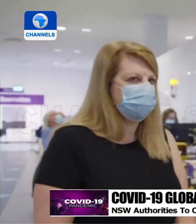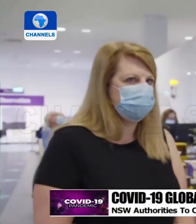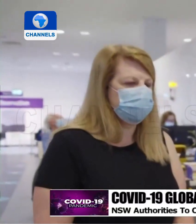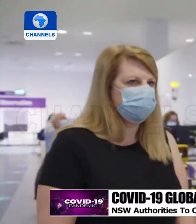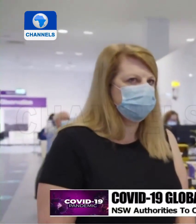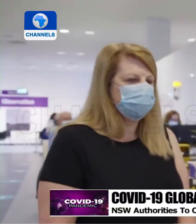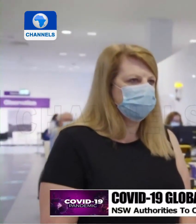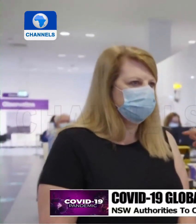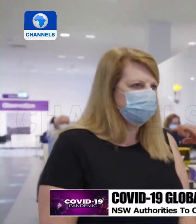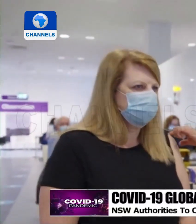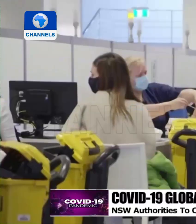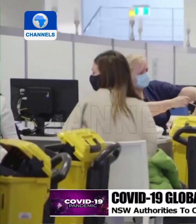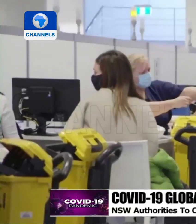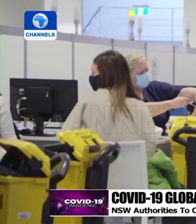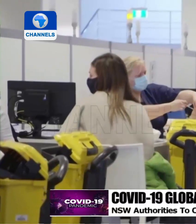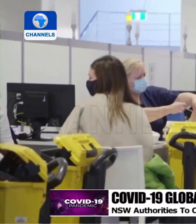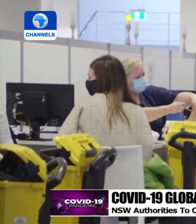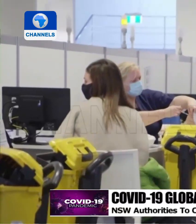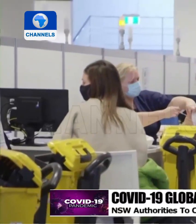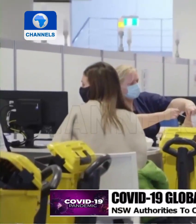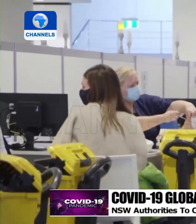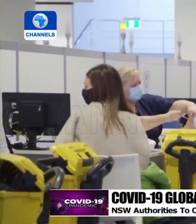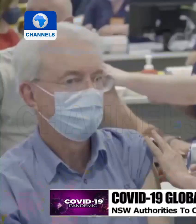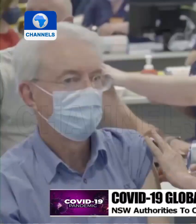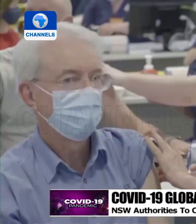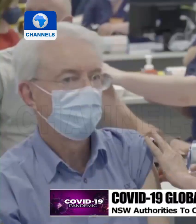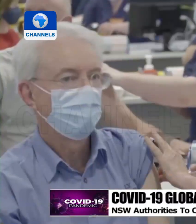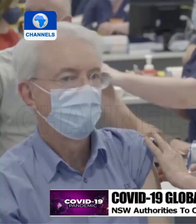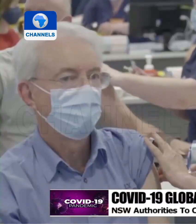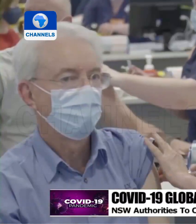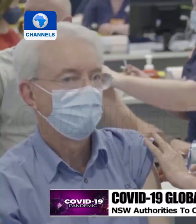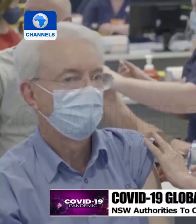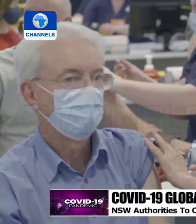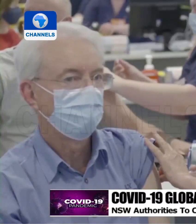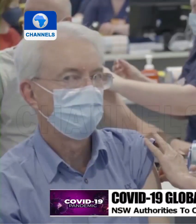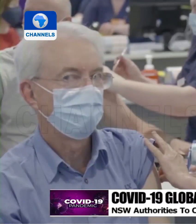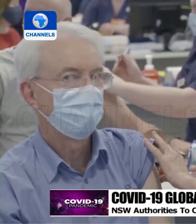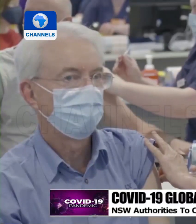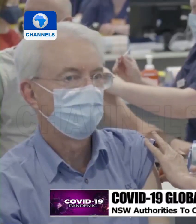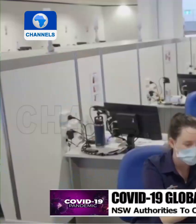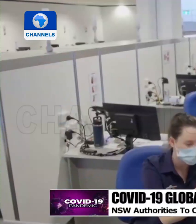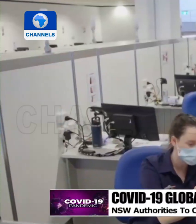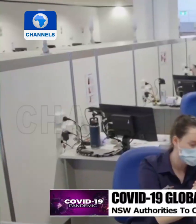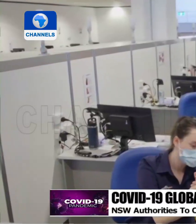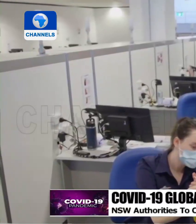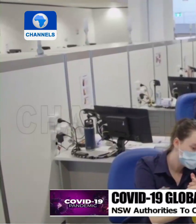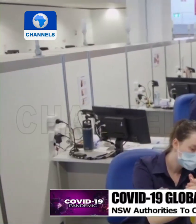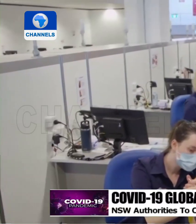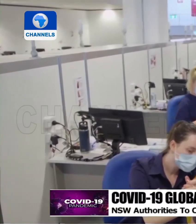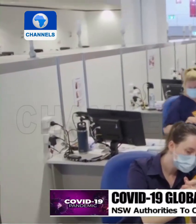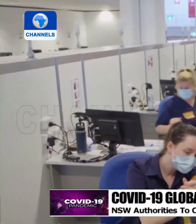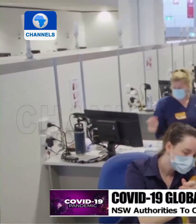in lockdown for more than 6 weeks. Sydney reported 343 new infections over the past 24